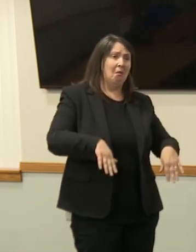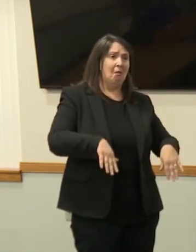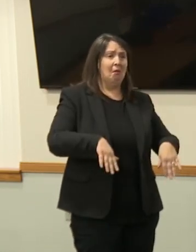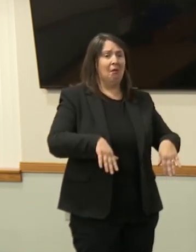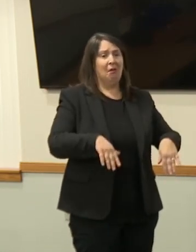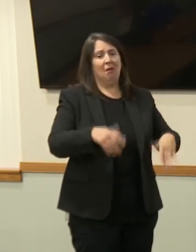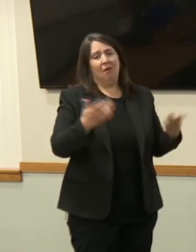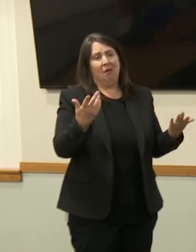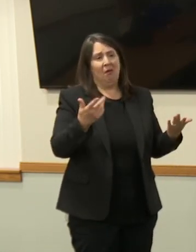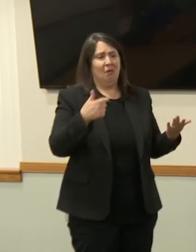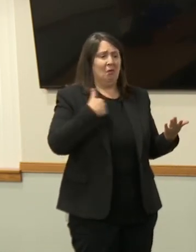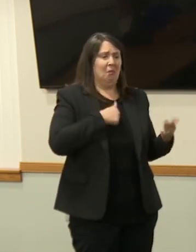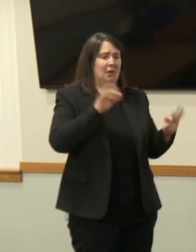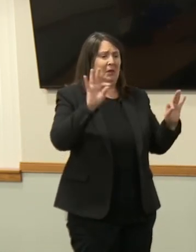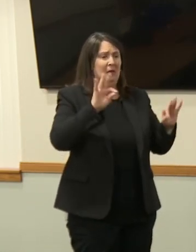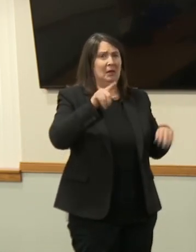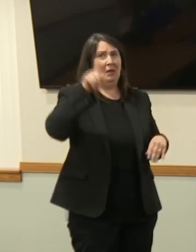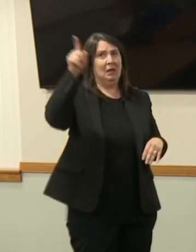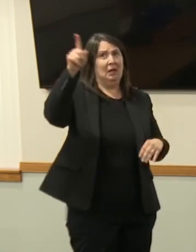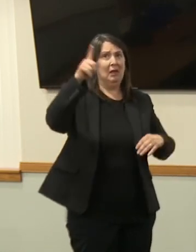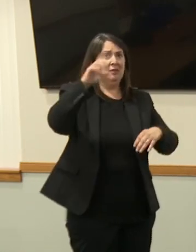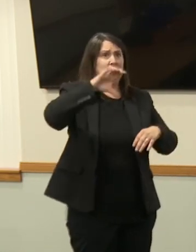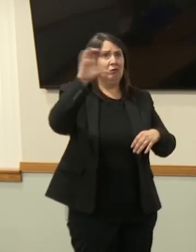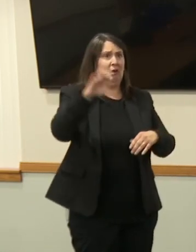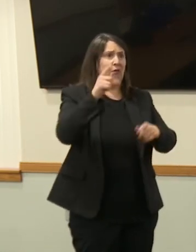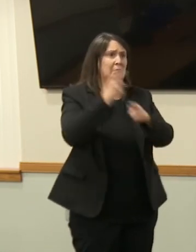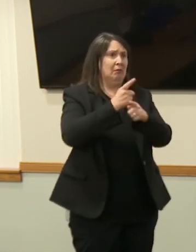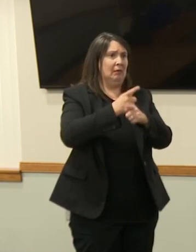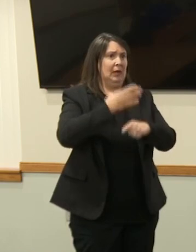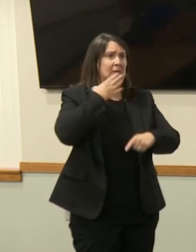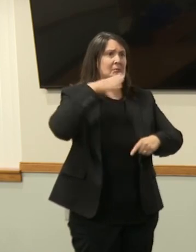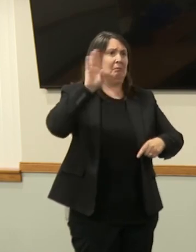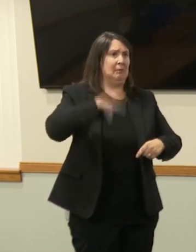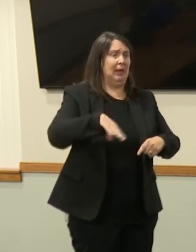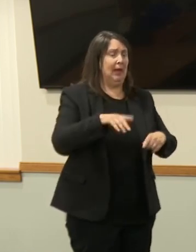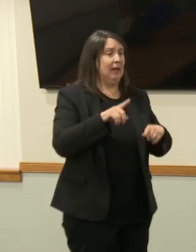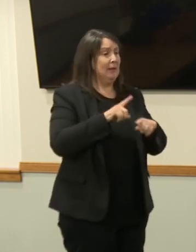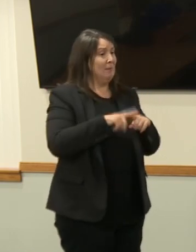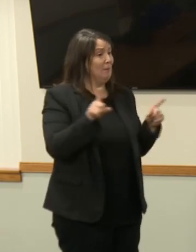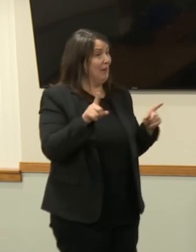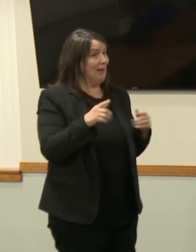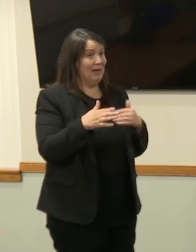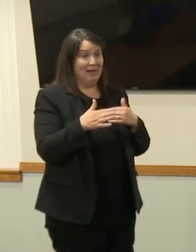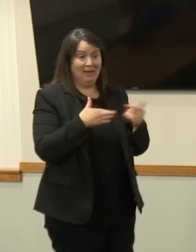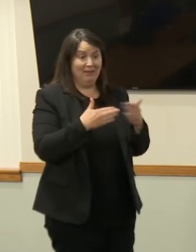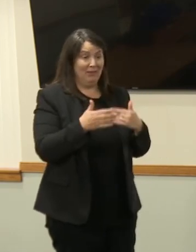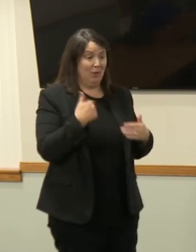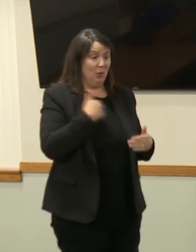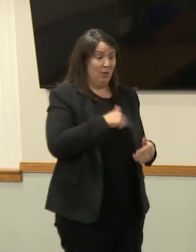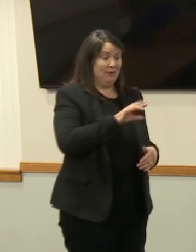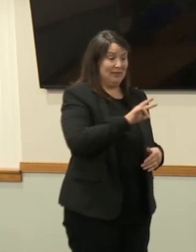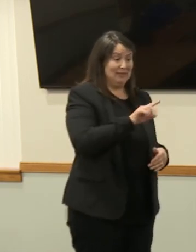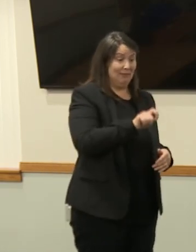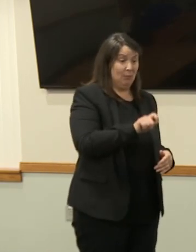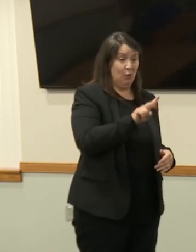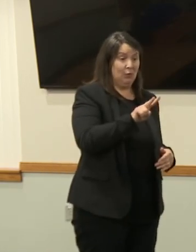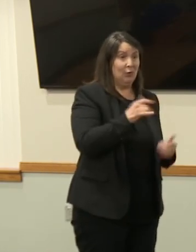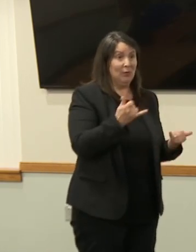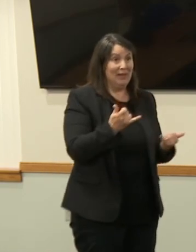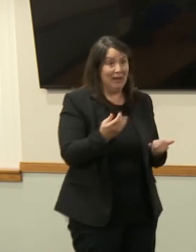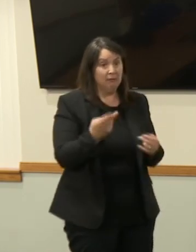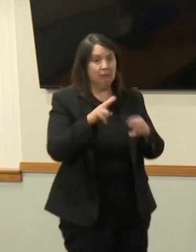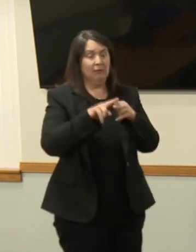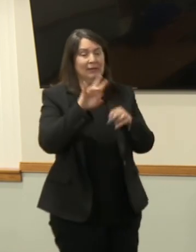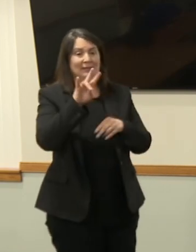much worse up in Cook County or, we're in those regions, even though we've gone from 7.2 now to 7.9%? I think it's a